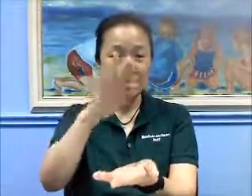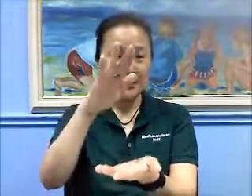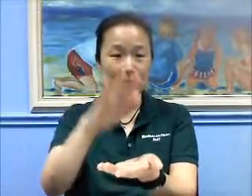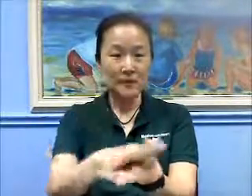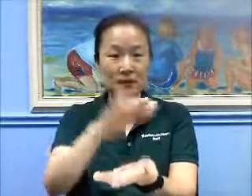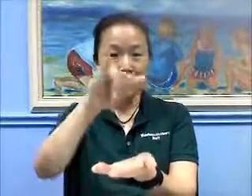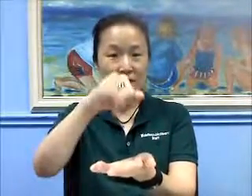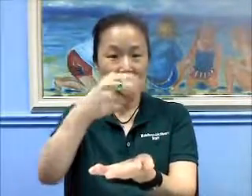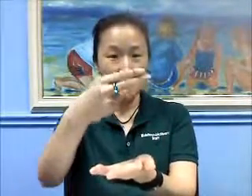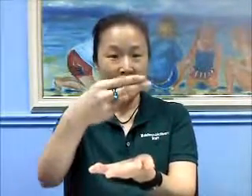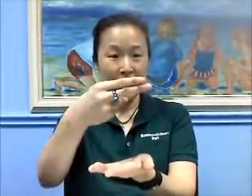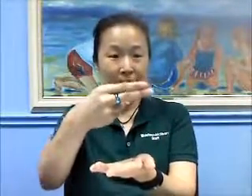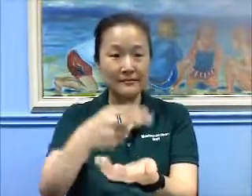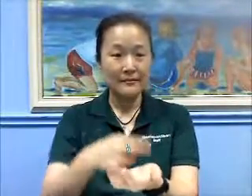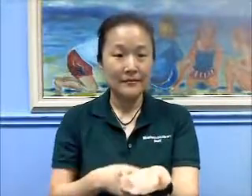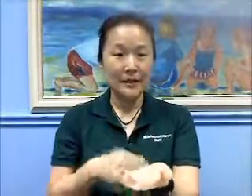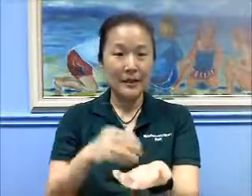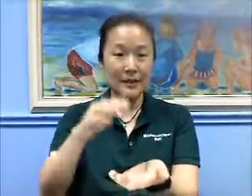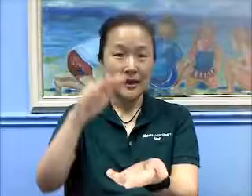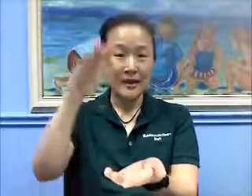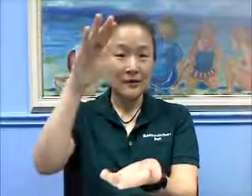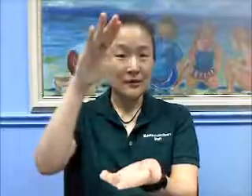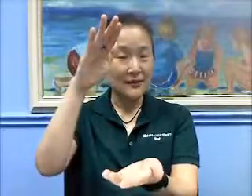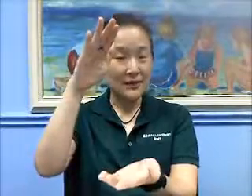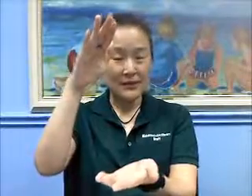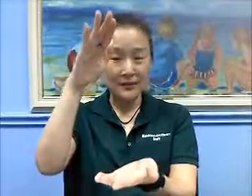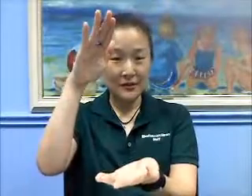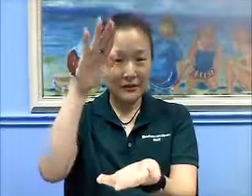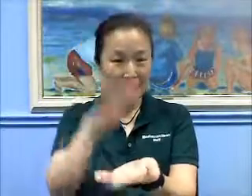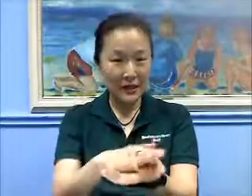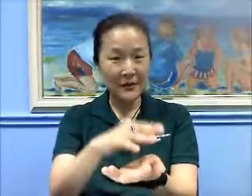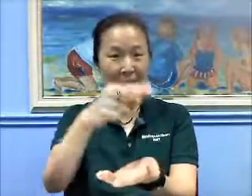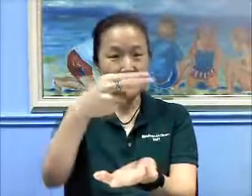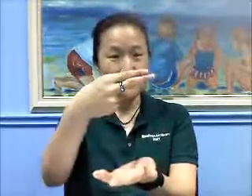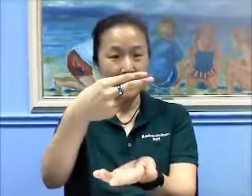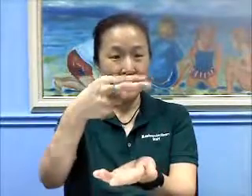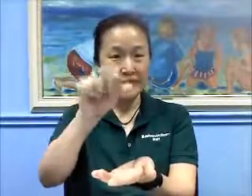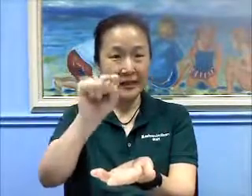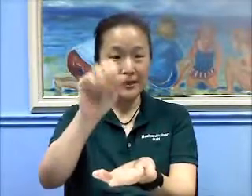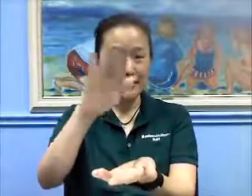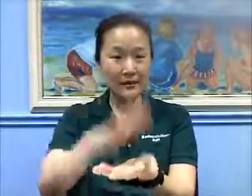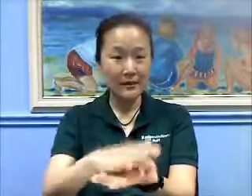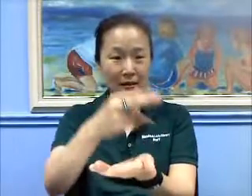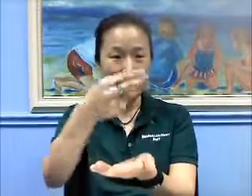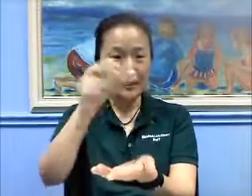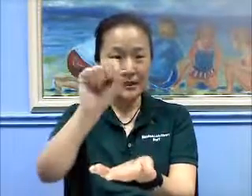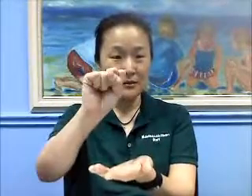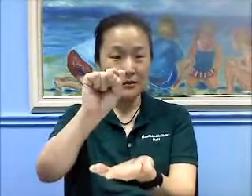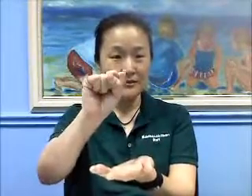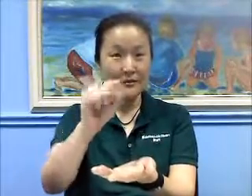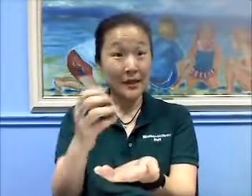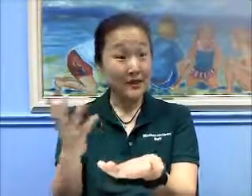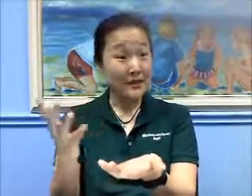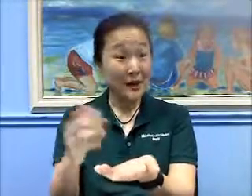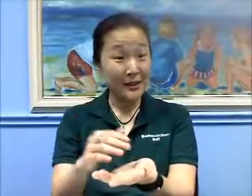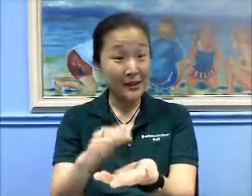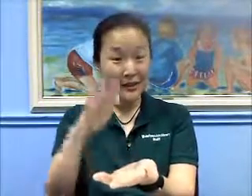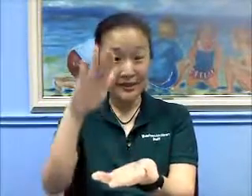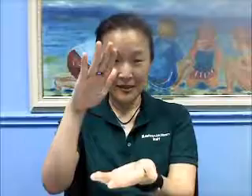So, junior high. And then high school is very similar. Clap your hands, HS, high school. So college is going to